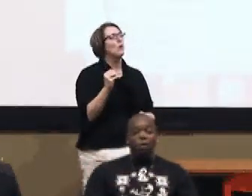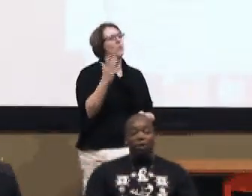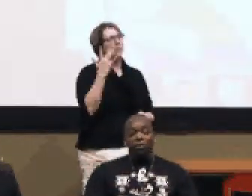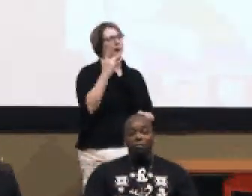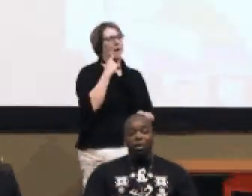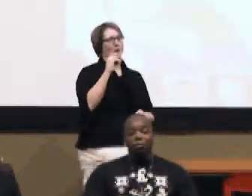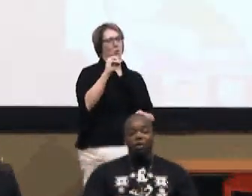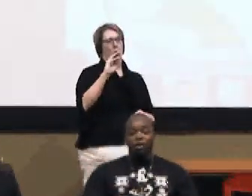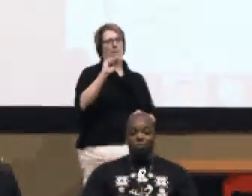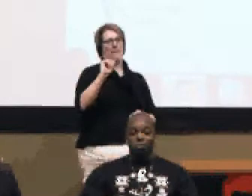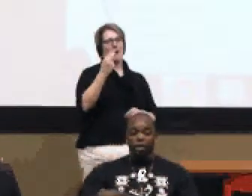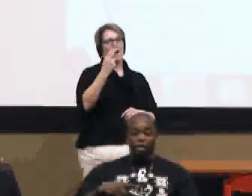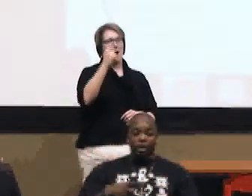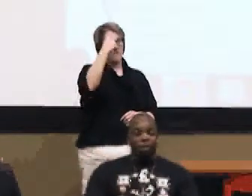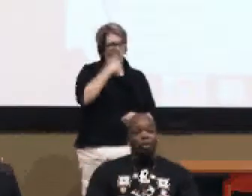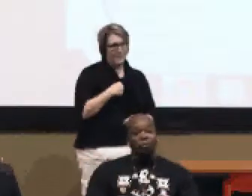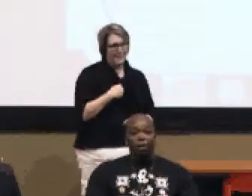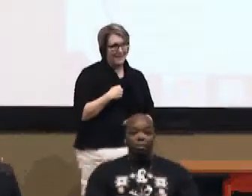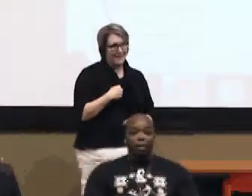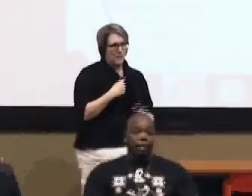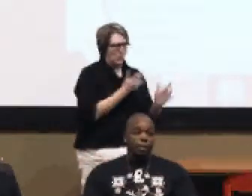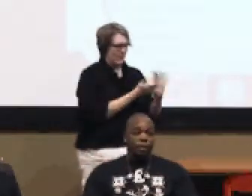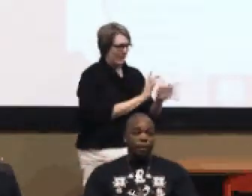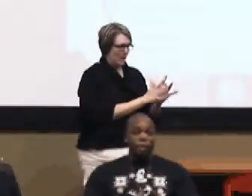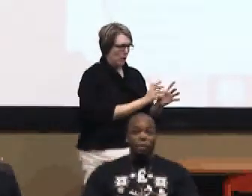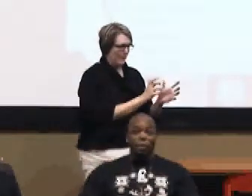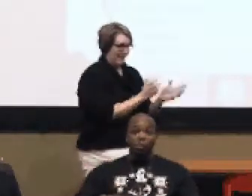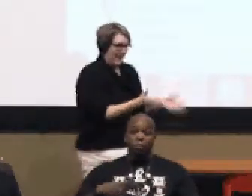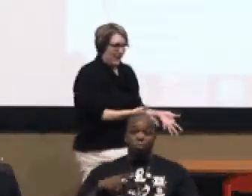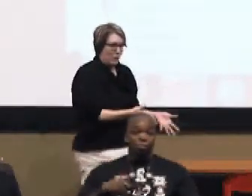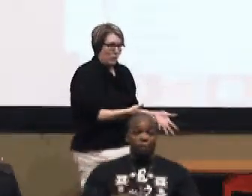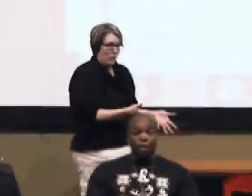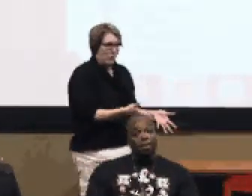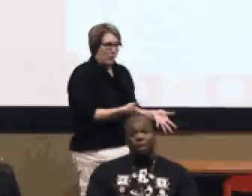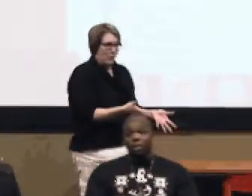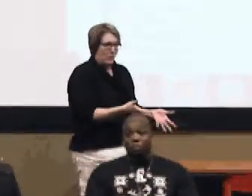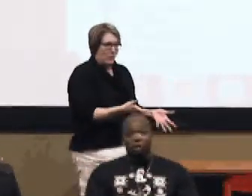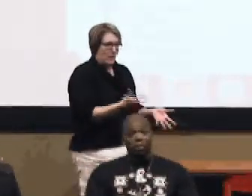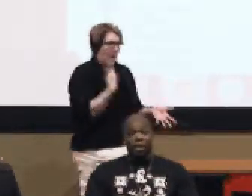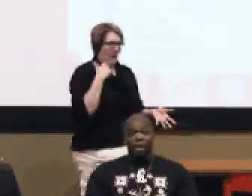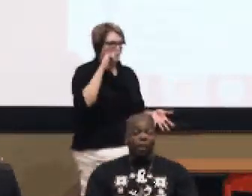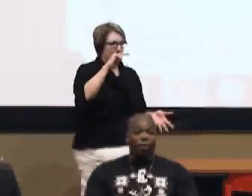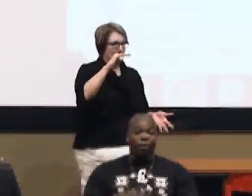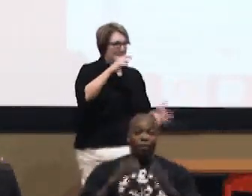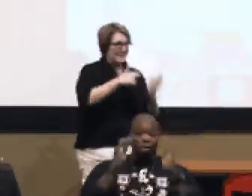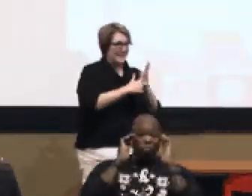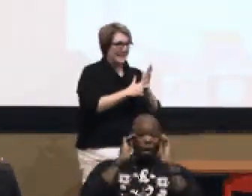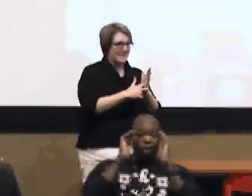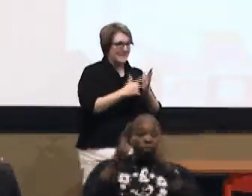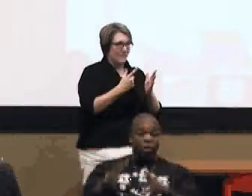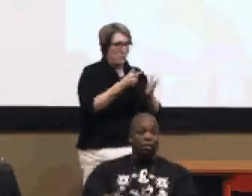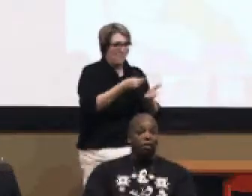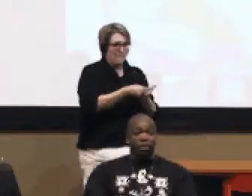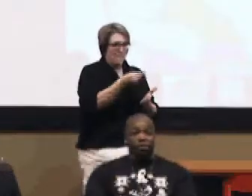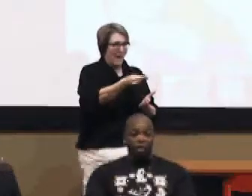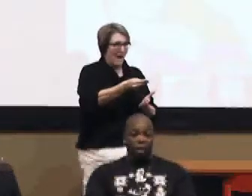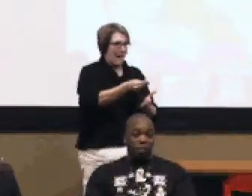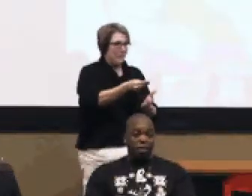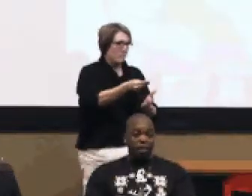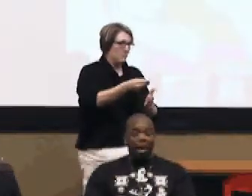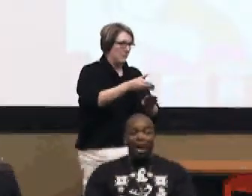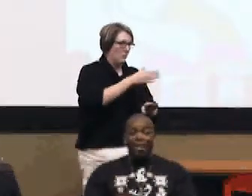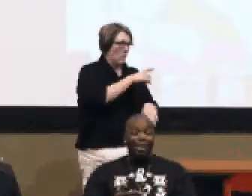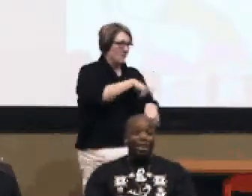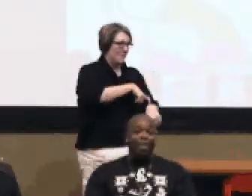why Omaha for me? Because with the internet being what it is, with plane tickets being what they are, if you can buy them far enough in